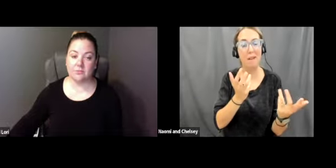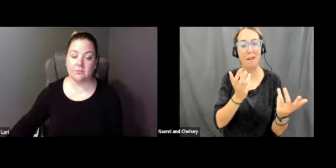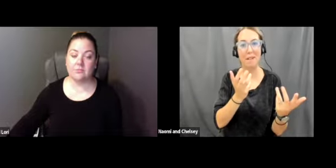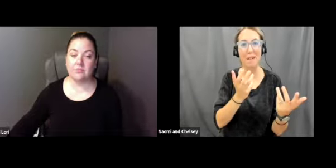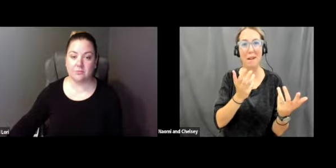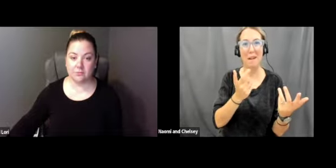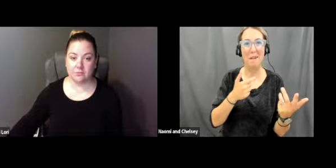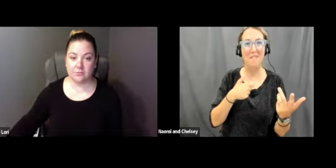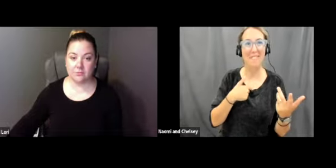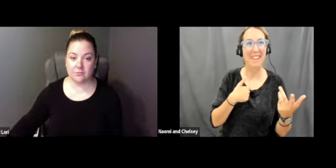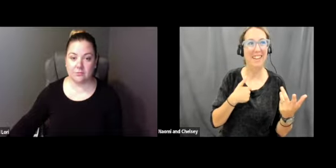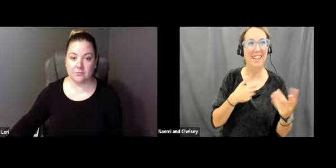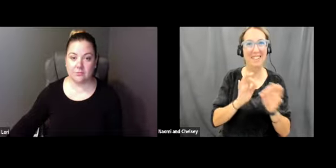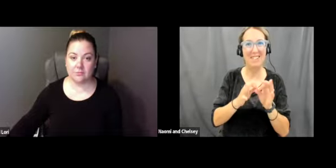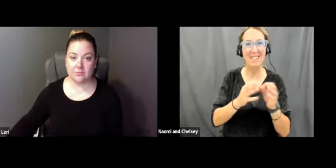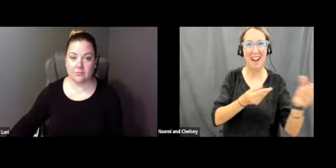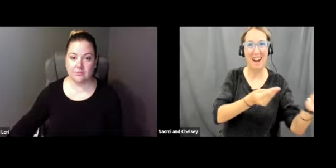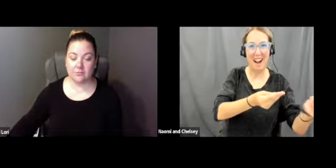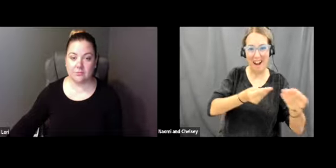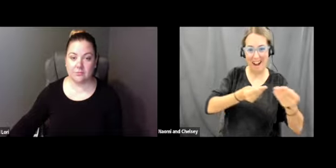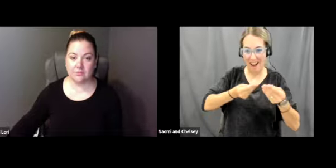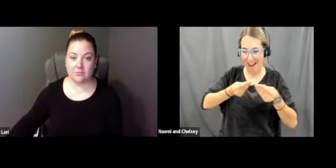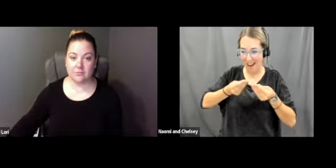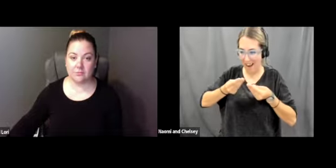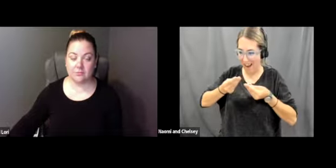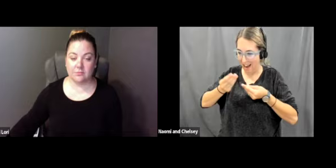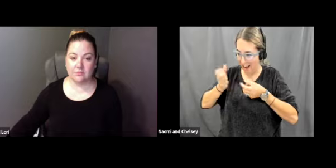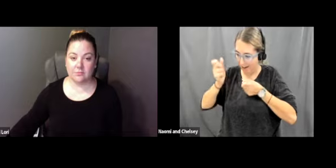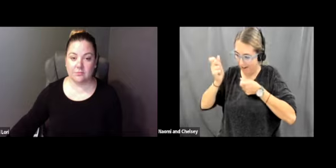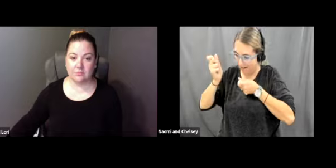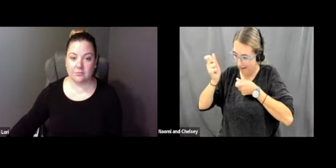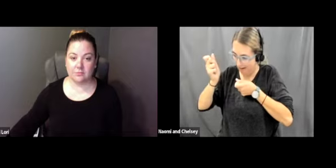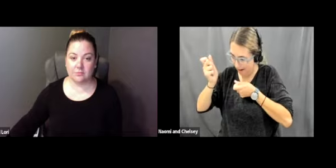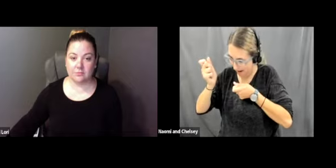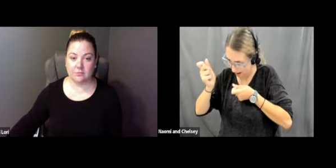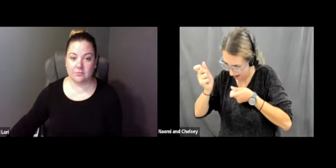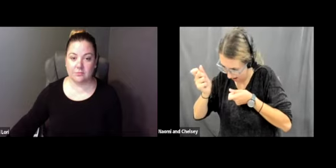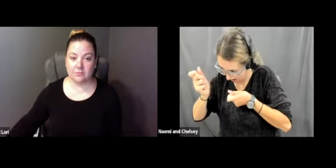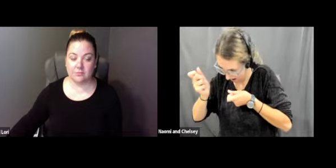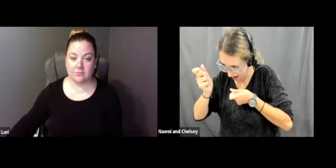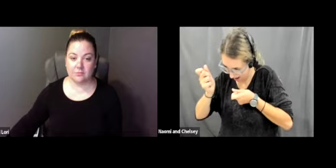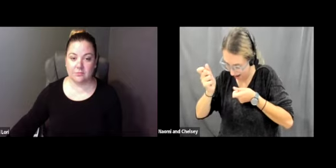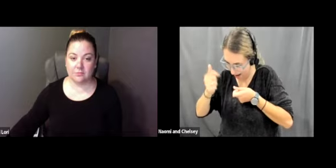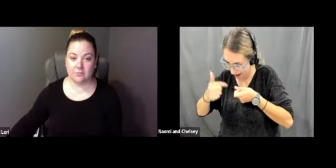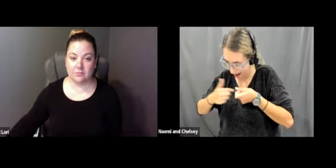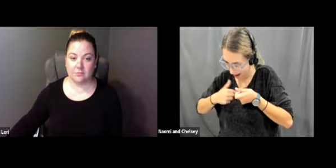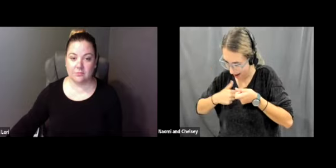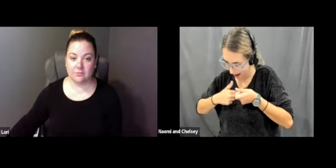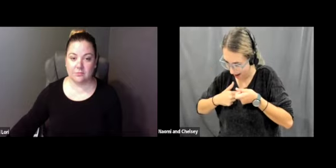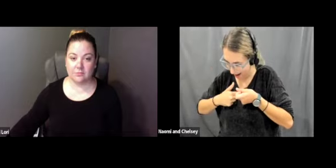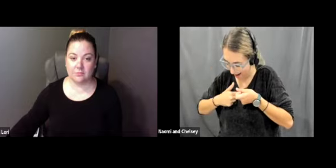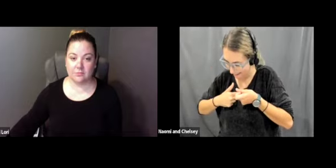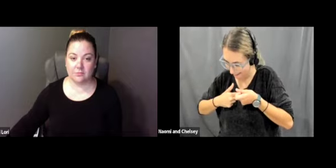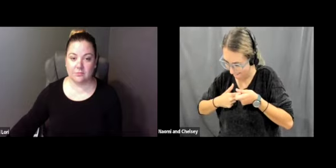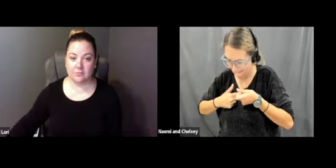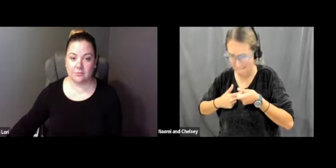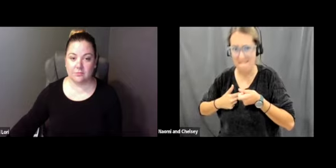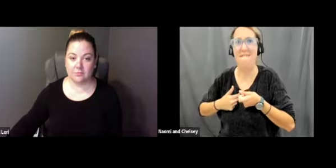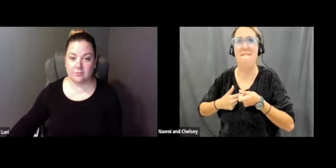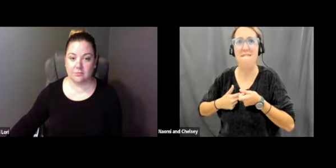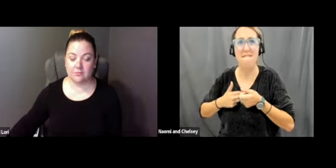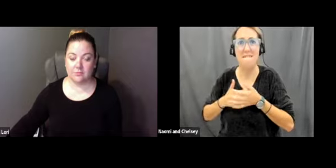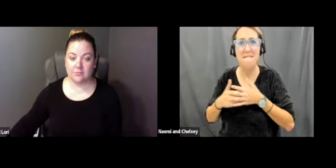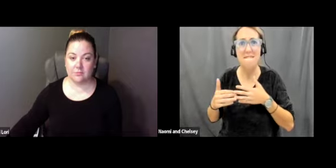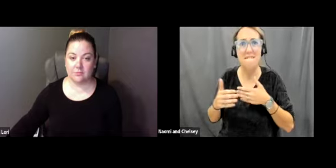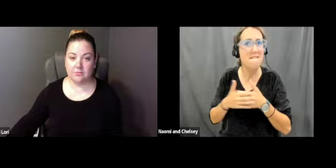in the middle of this, providing this communication, I had a moment where I was uncomfortable